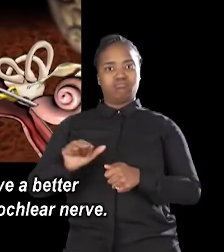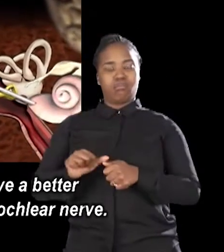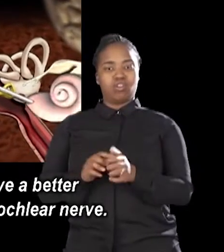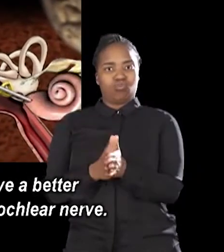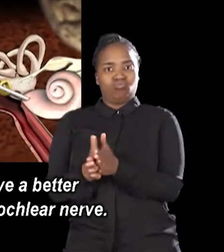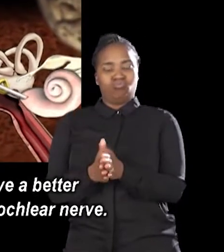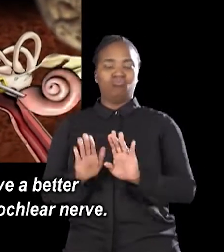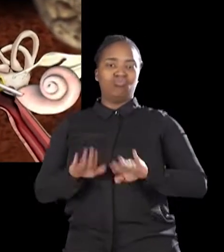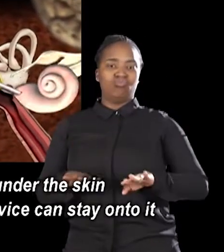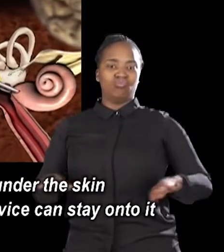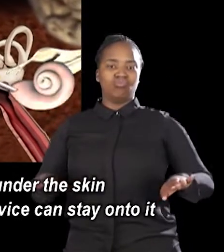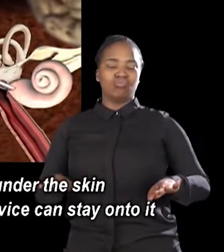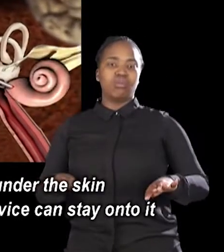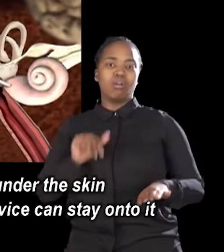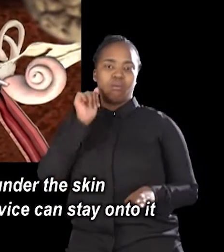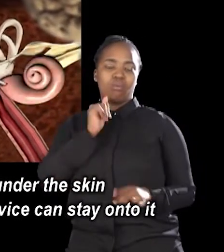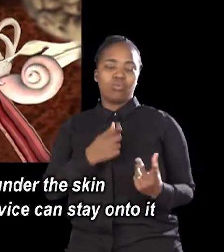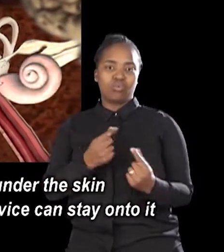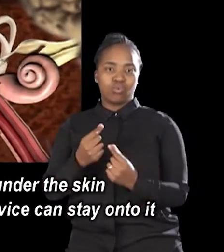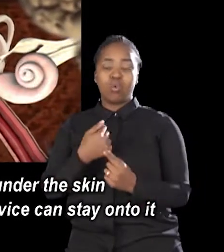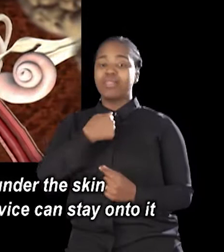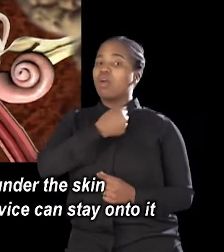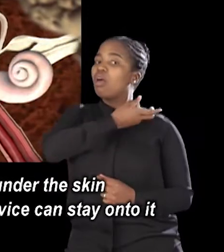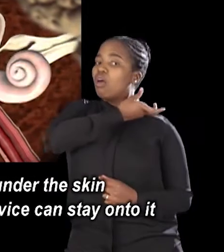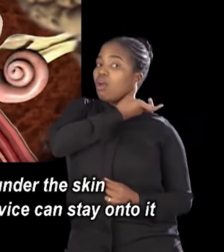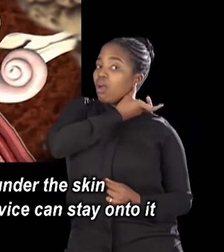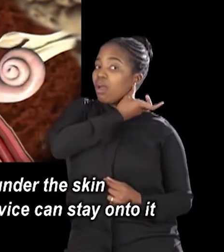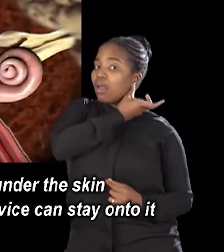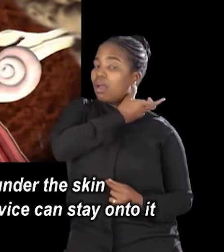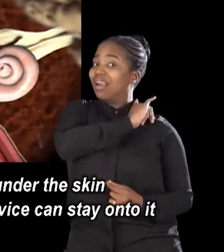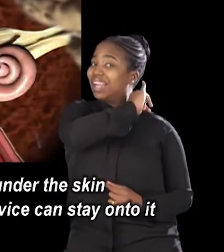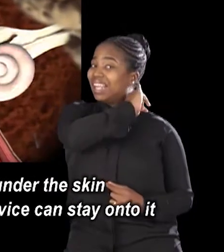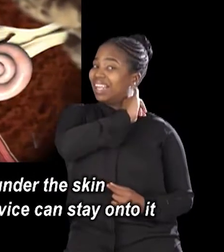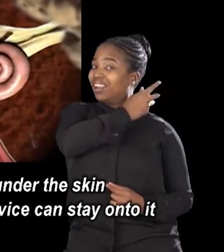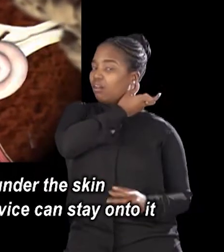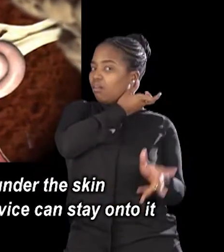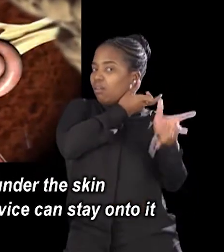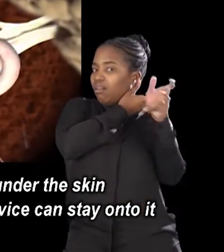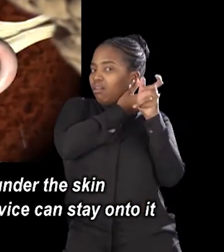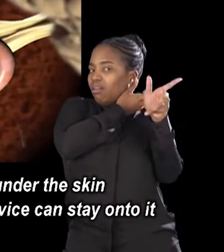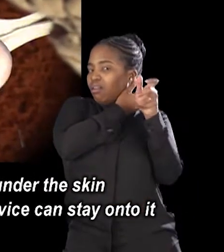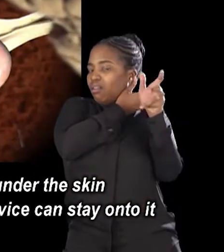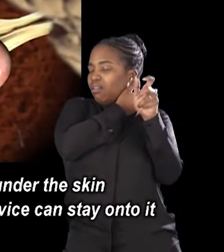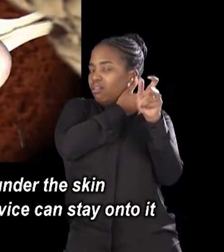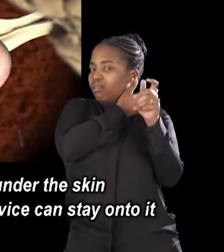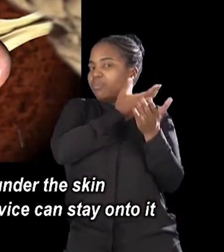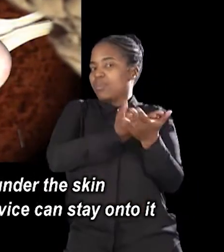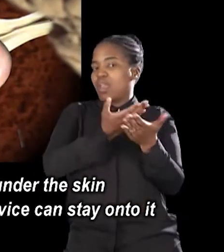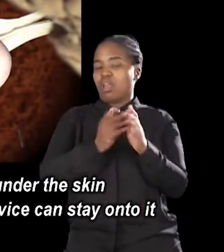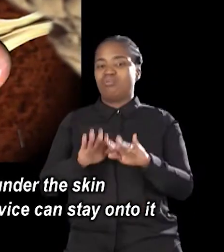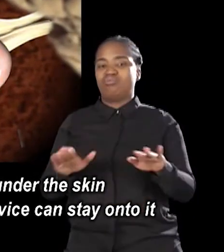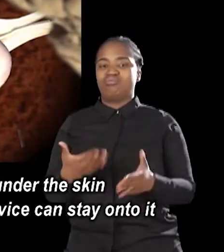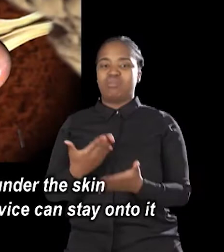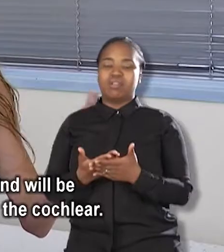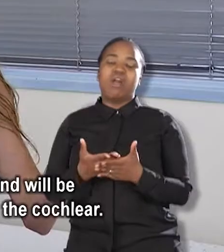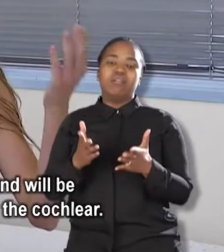the cochlear nerve, and the magnet underneath the skin so that the external device can sit on top of this